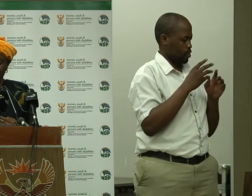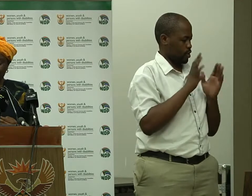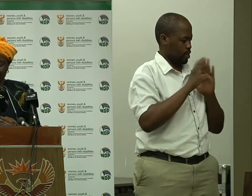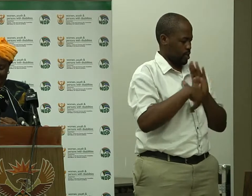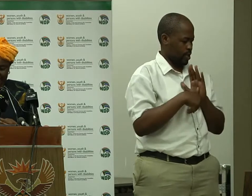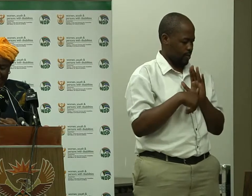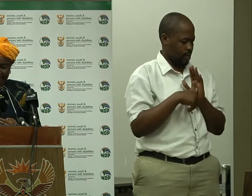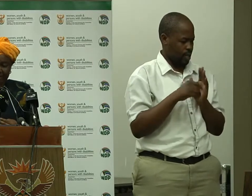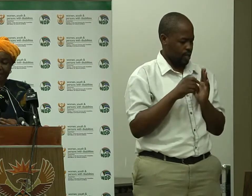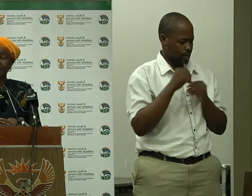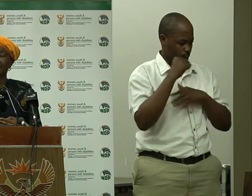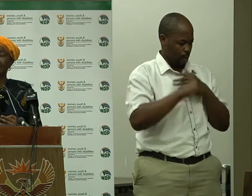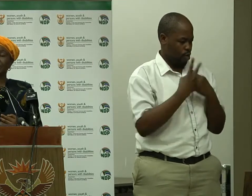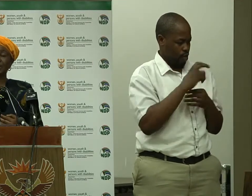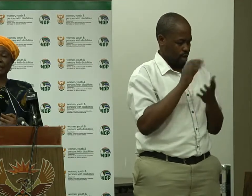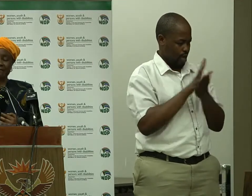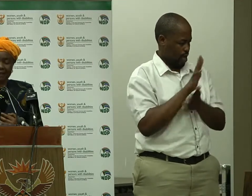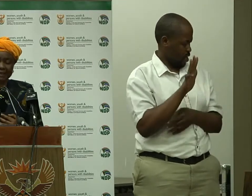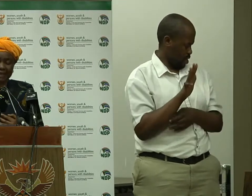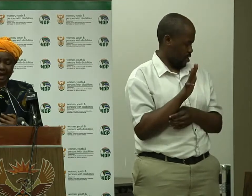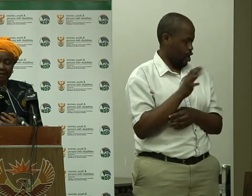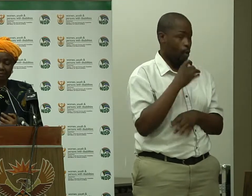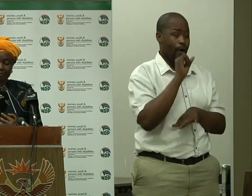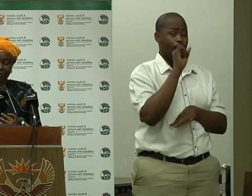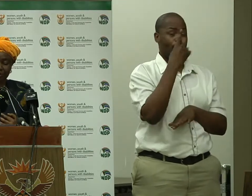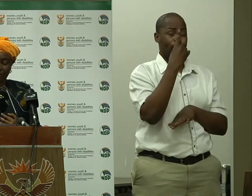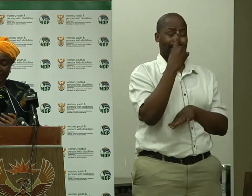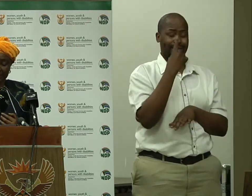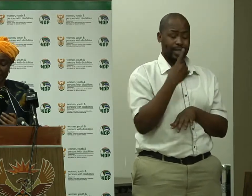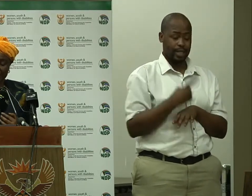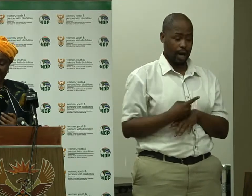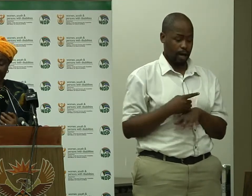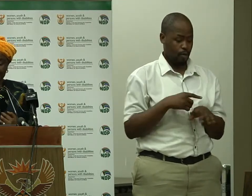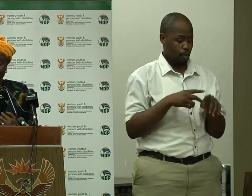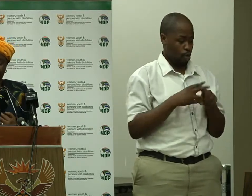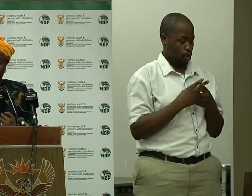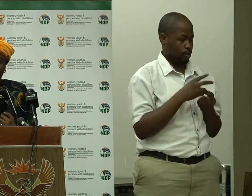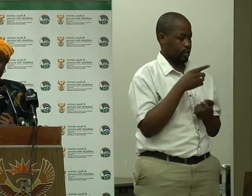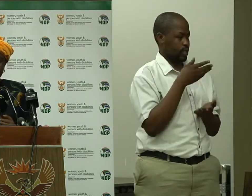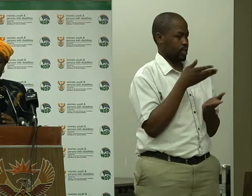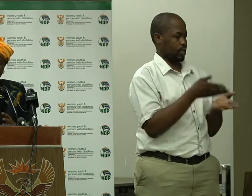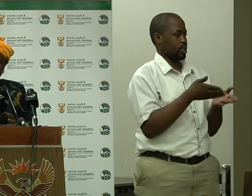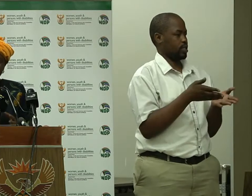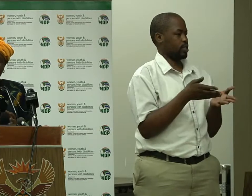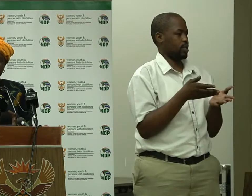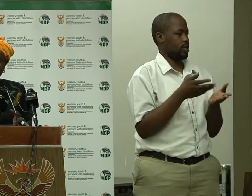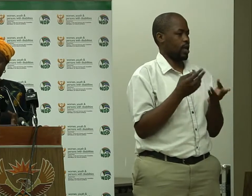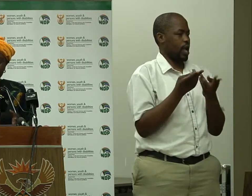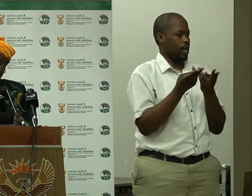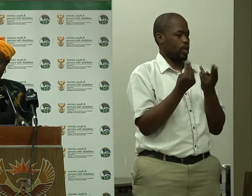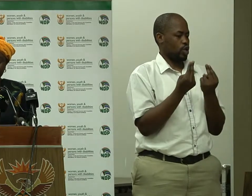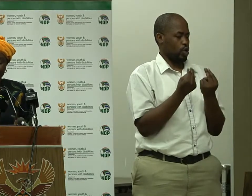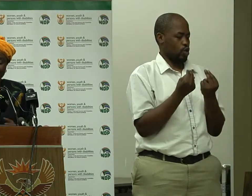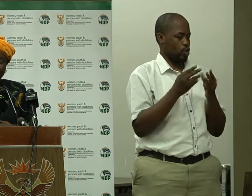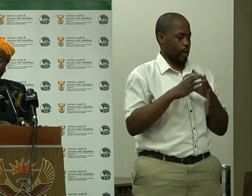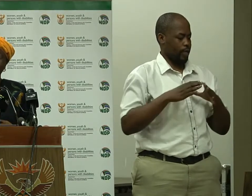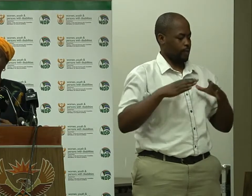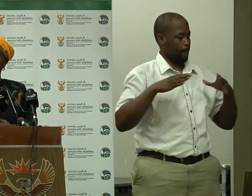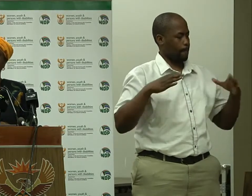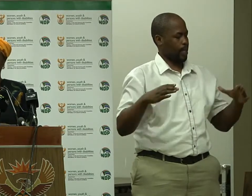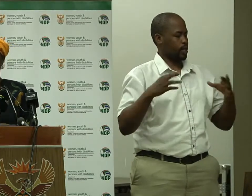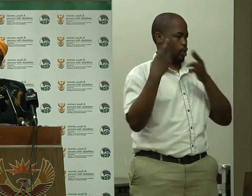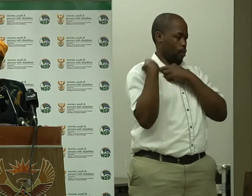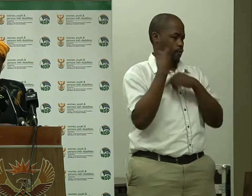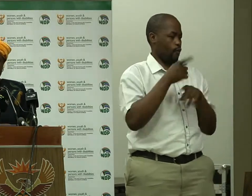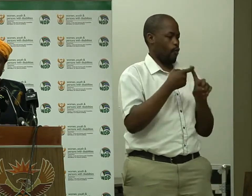Month 2019. It was the first time launching this campaign under the new expanded mandate